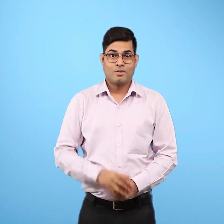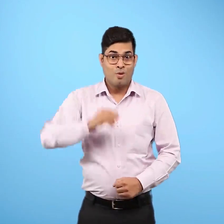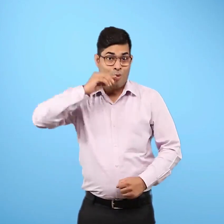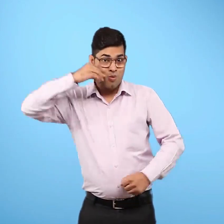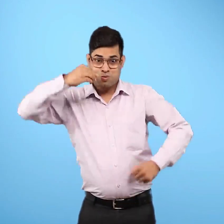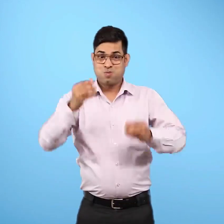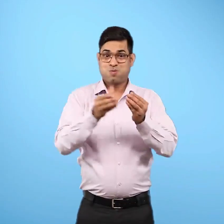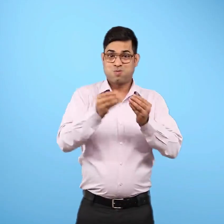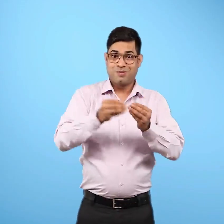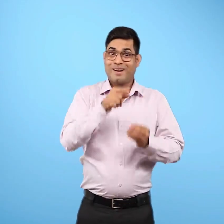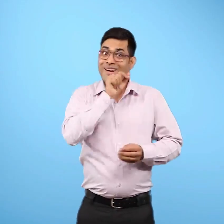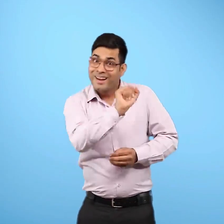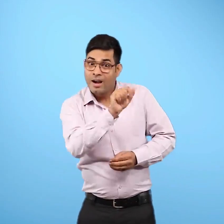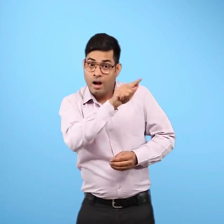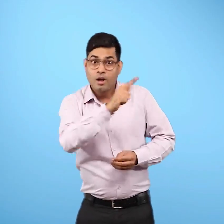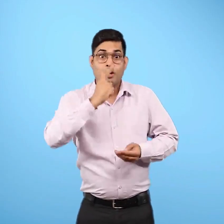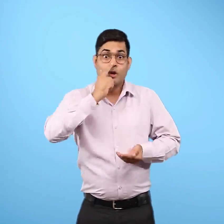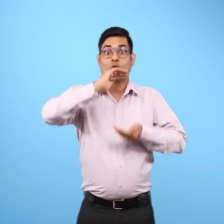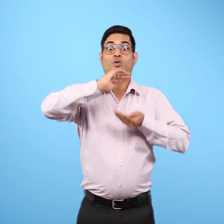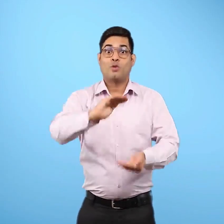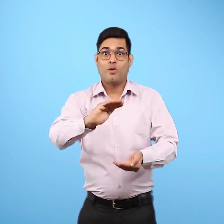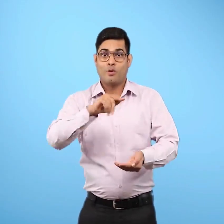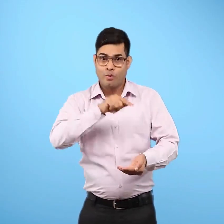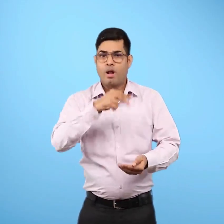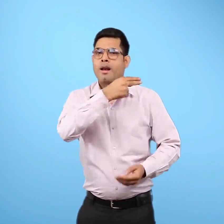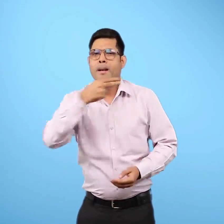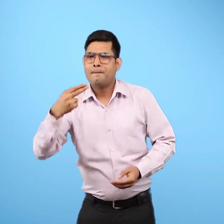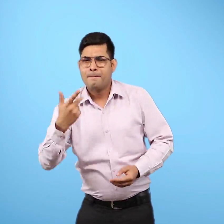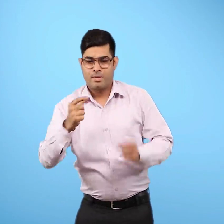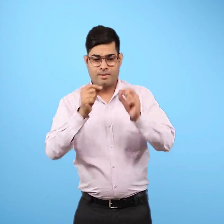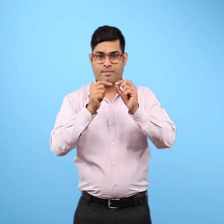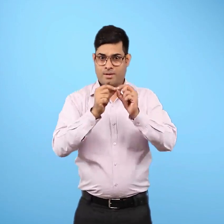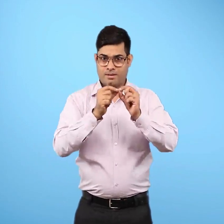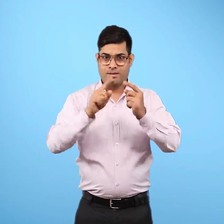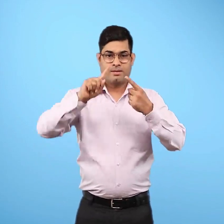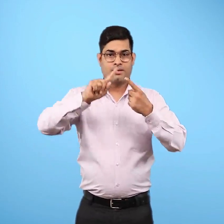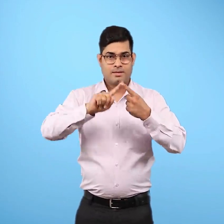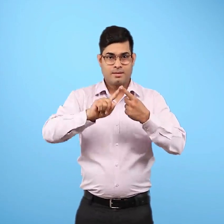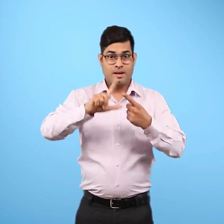Mani Ratnam's daughter Bela has learnt another method to multiply.